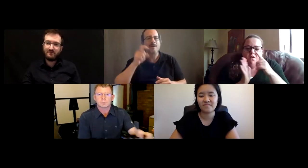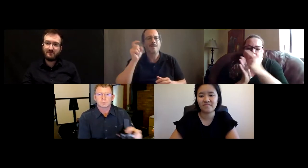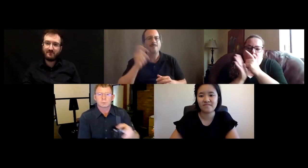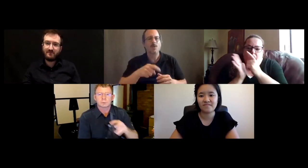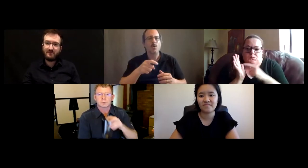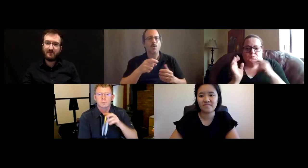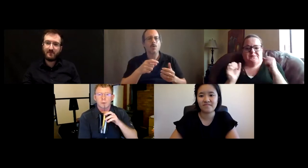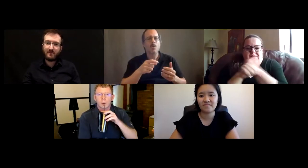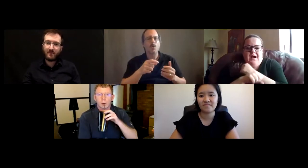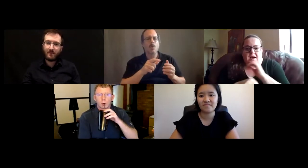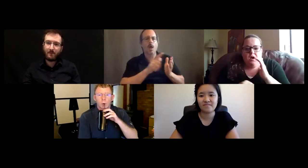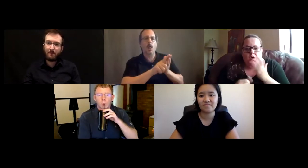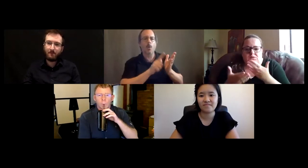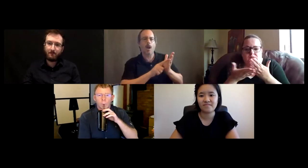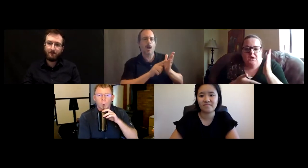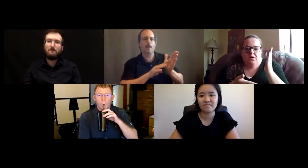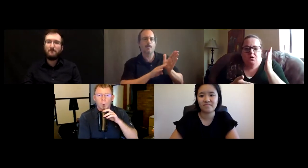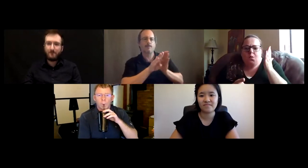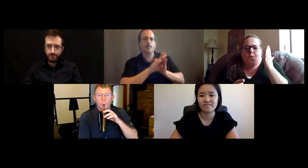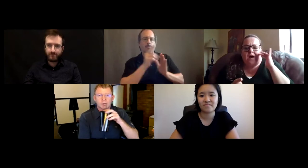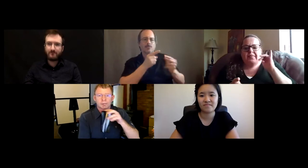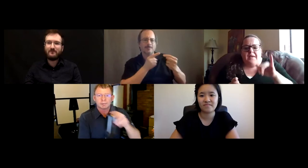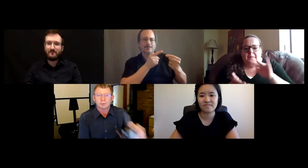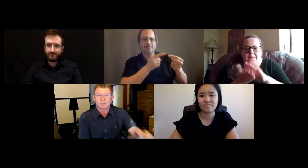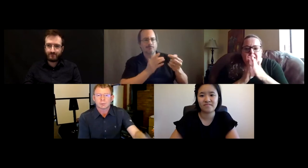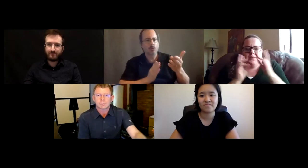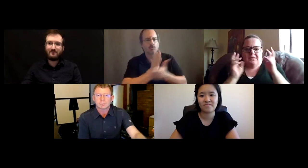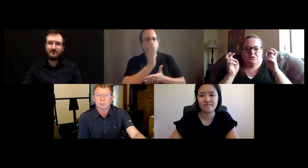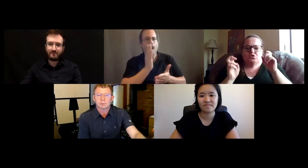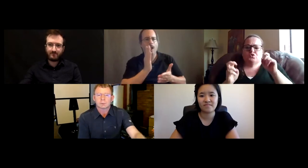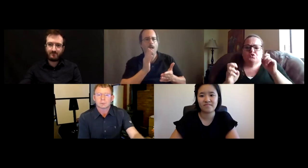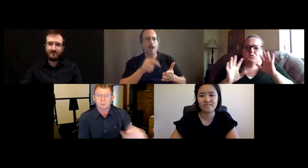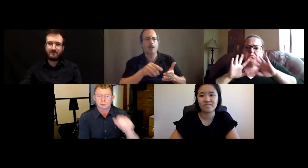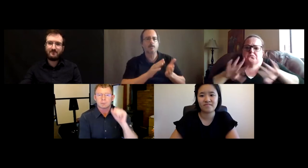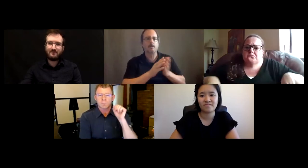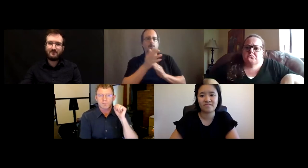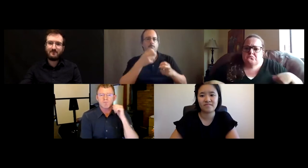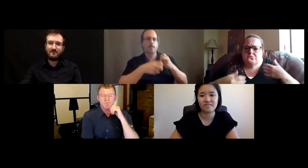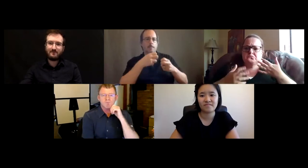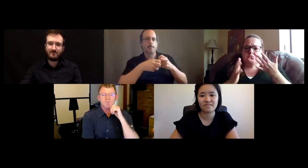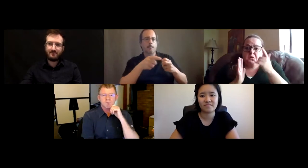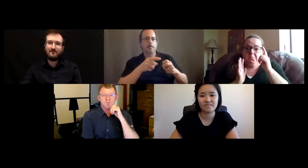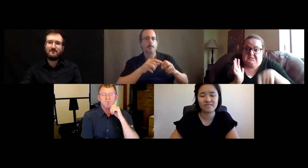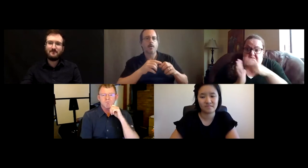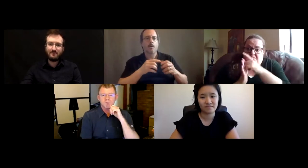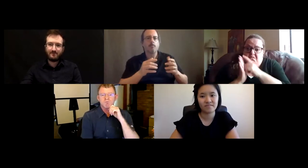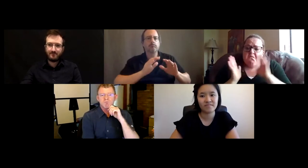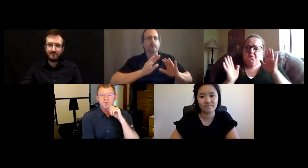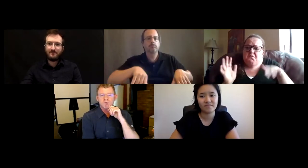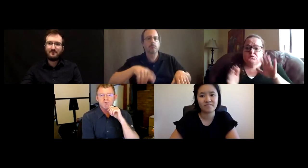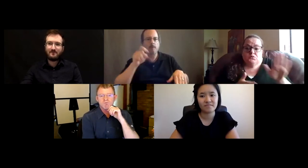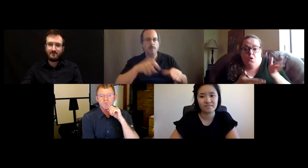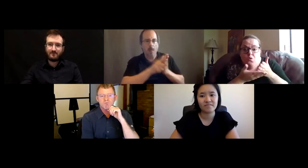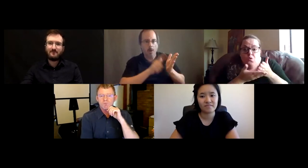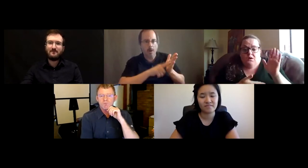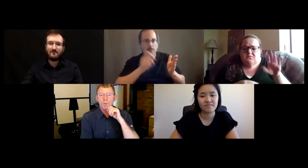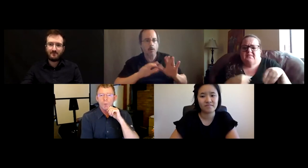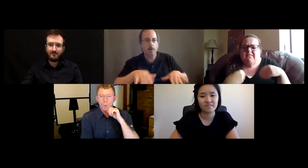And we have to develop laws where we're able to enforce our rights. Often